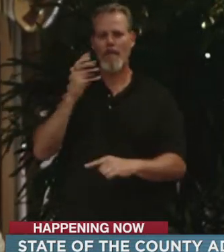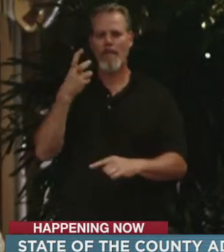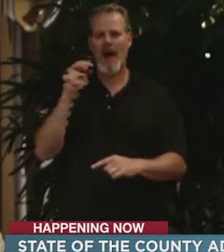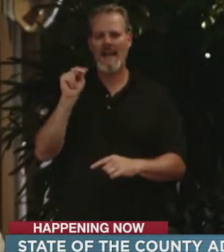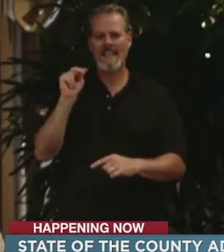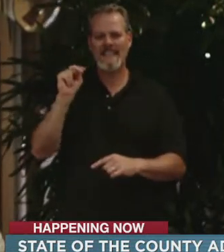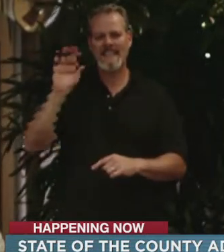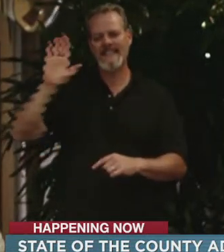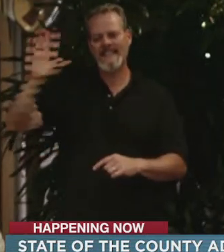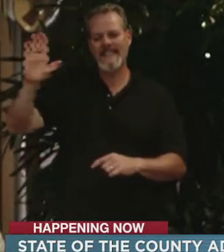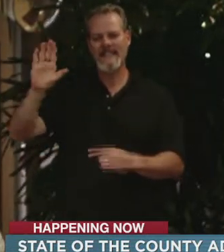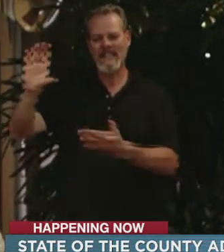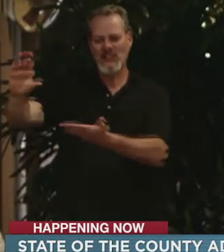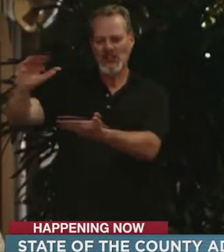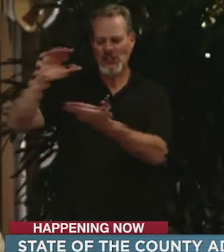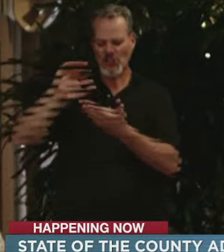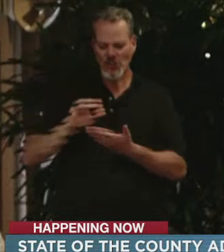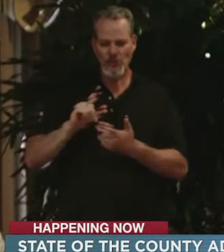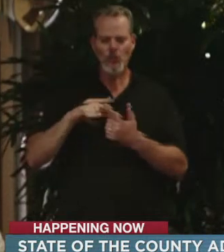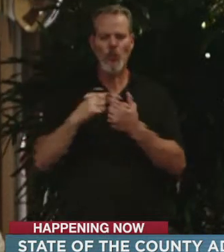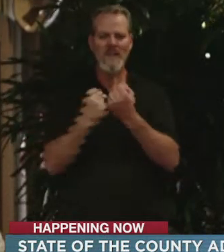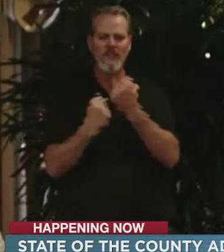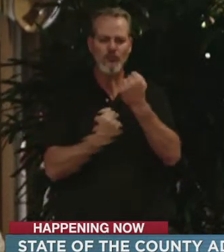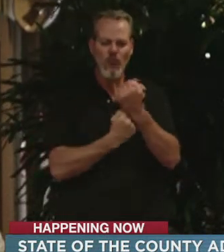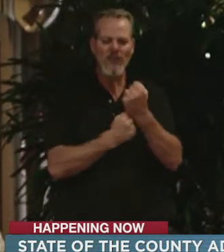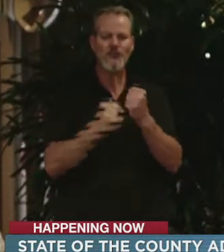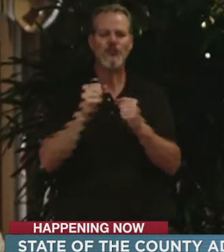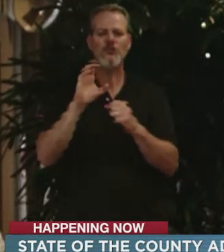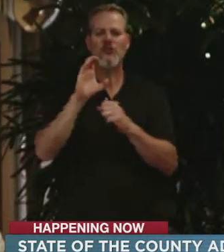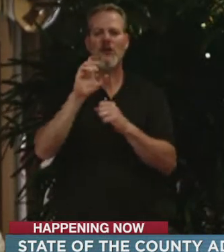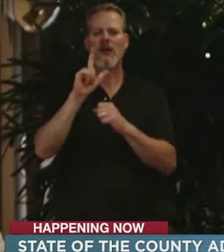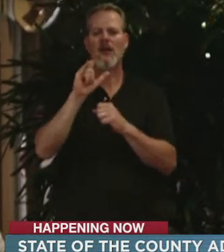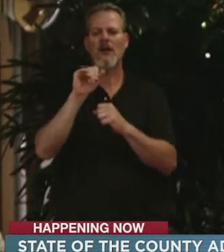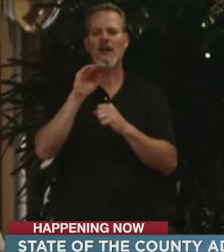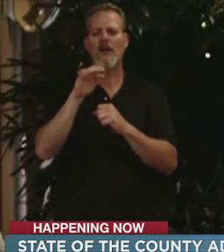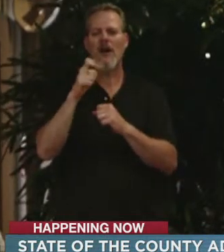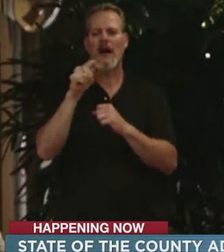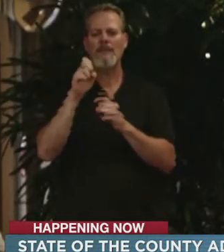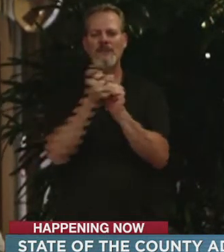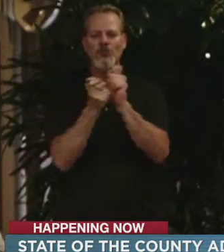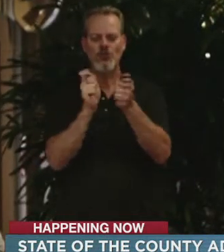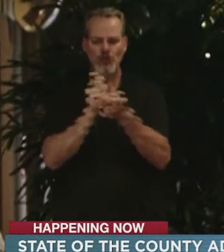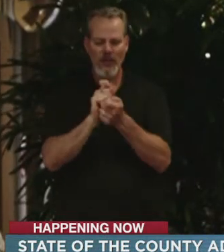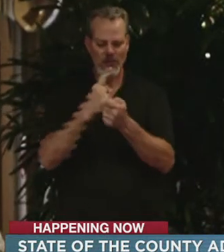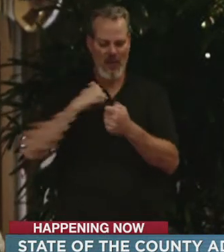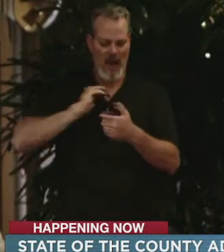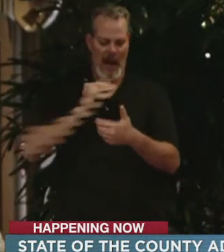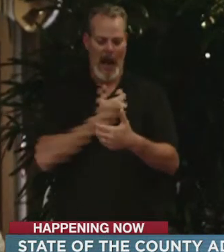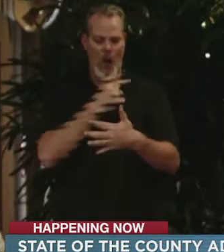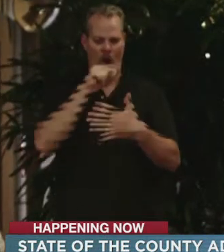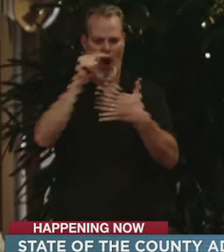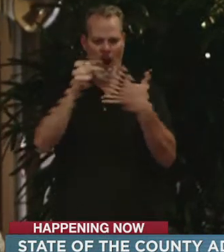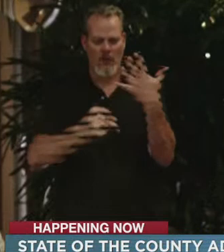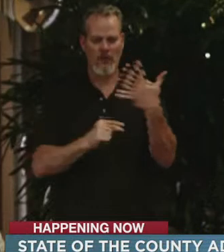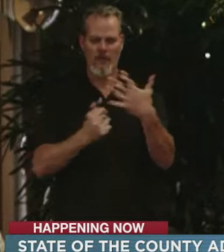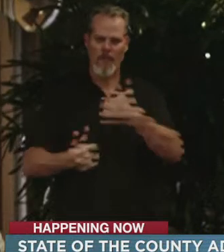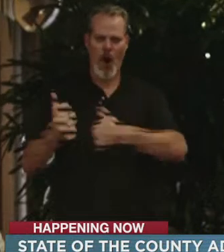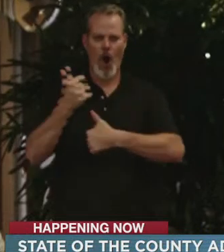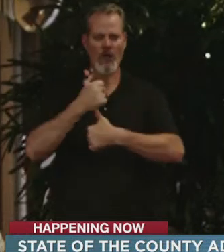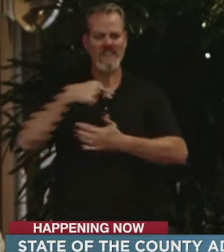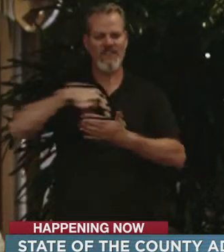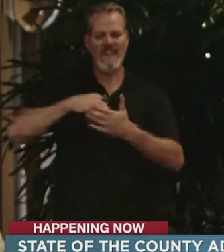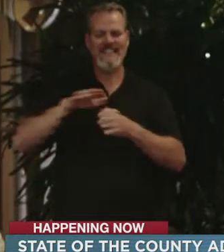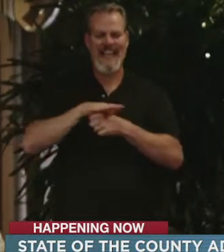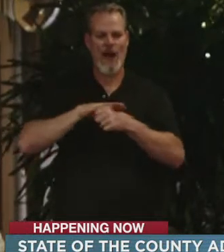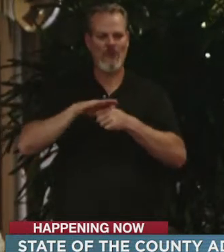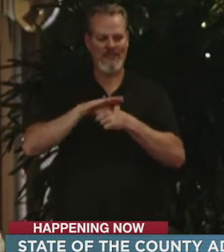towards infrastructure, towards climate change, towards the things that we agree are priorities for this county. So, it